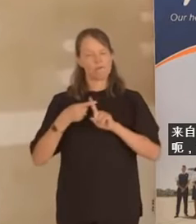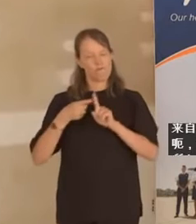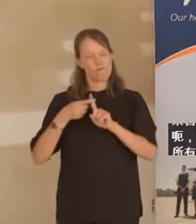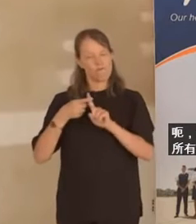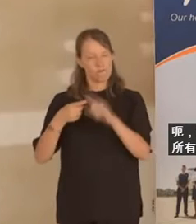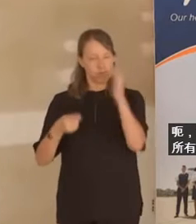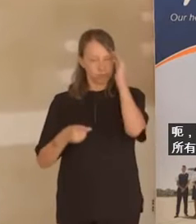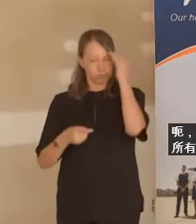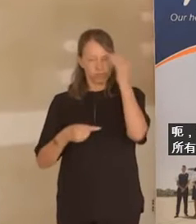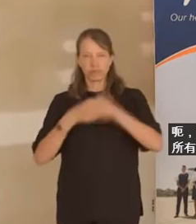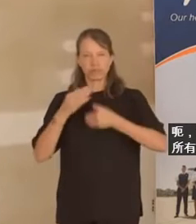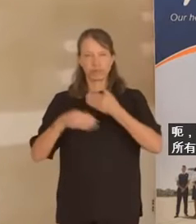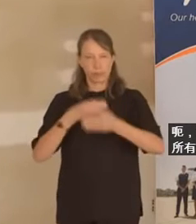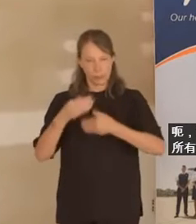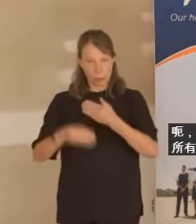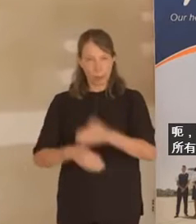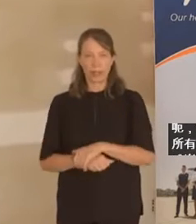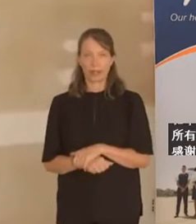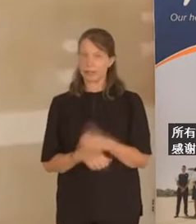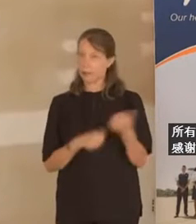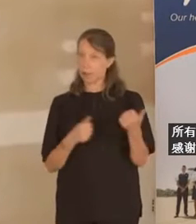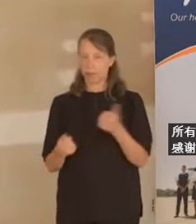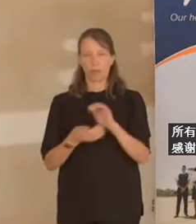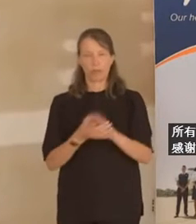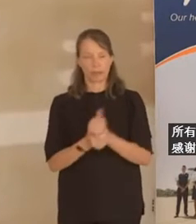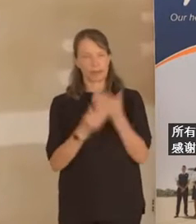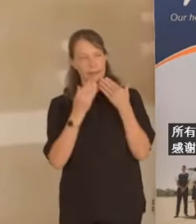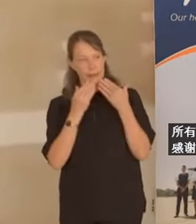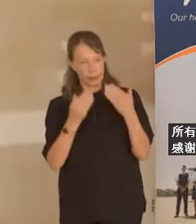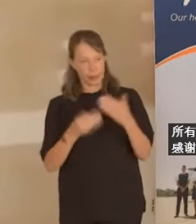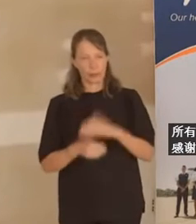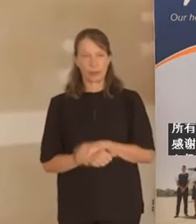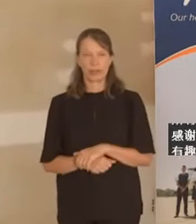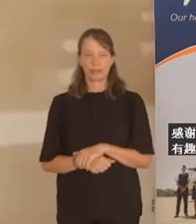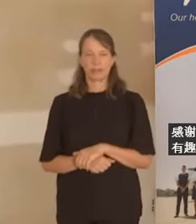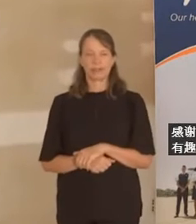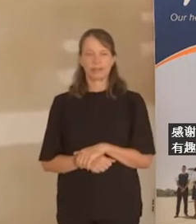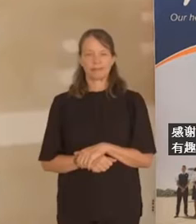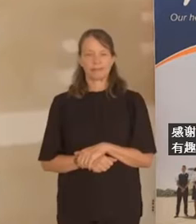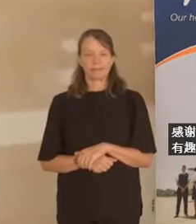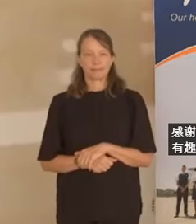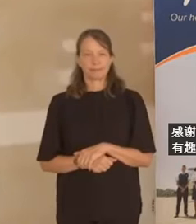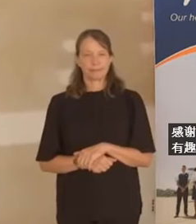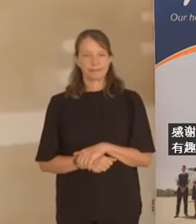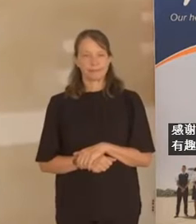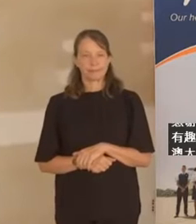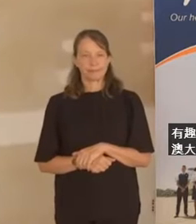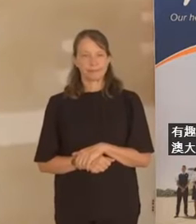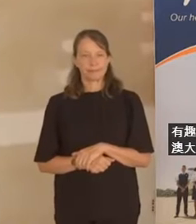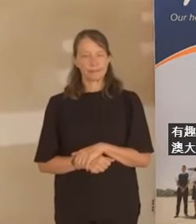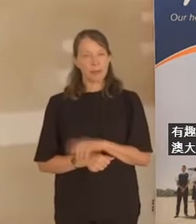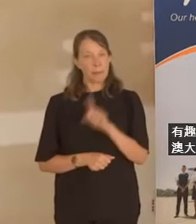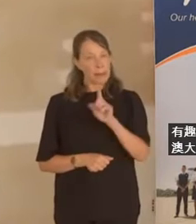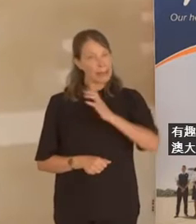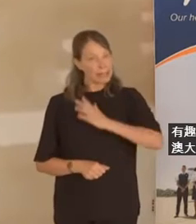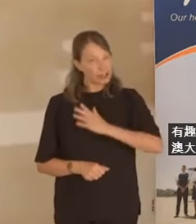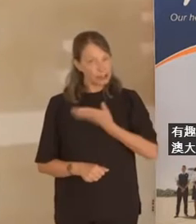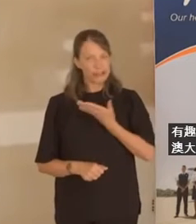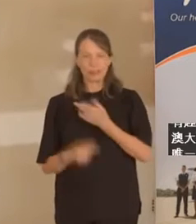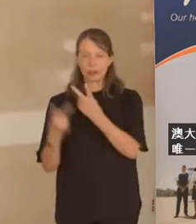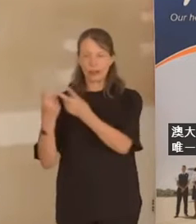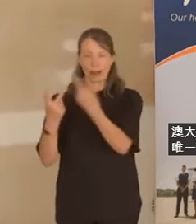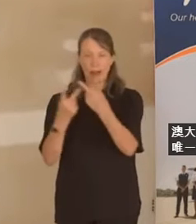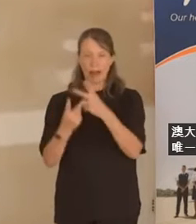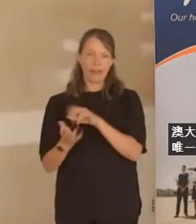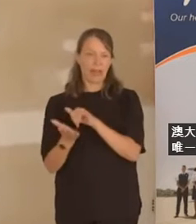through all of this, and that's been much appreciated. But you know, the interesting thing is that unlike all the other airlines in Australia, Rex